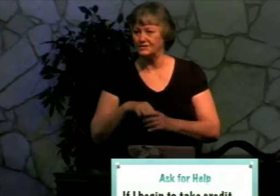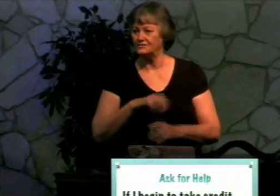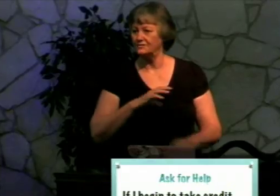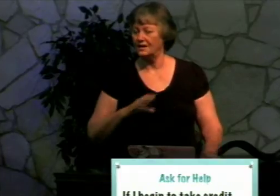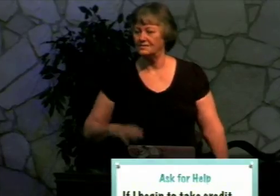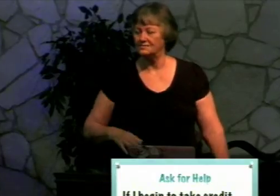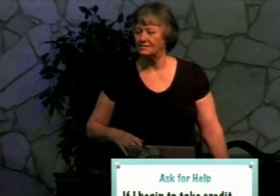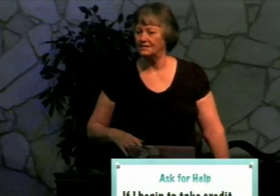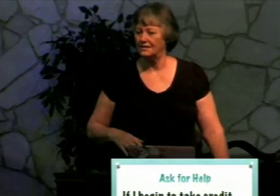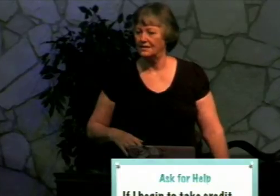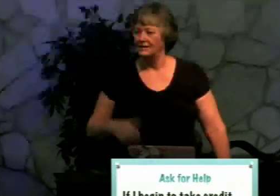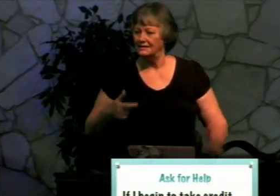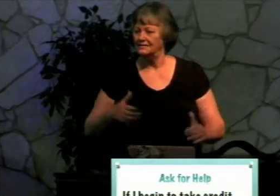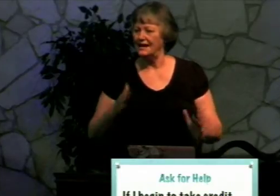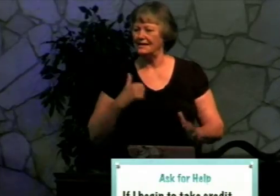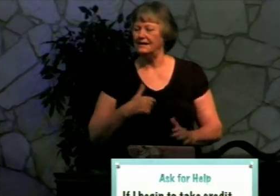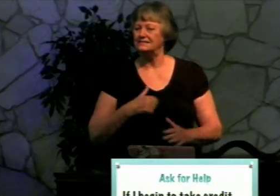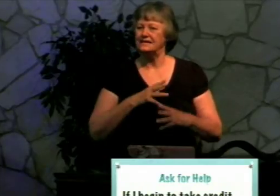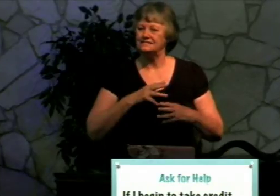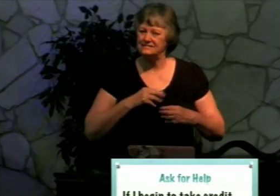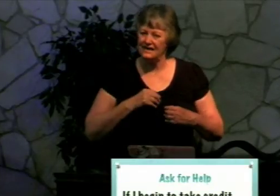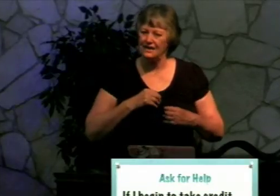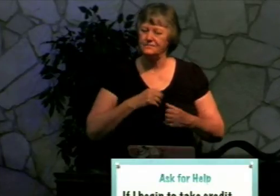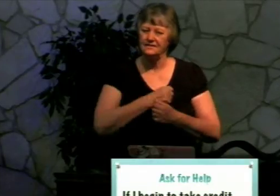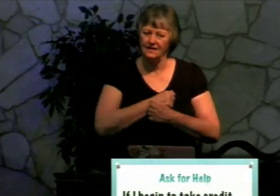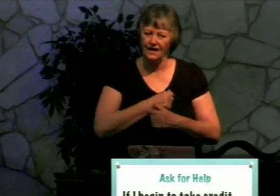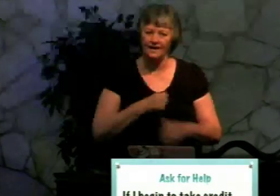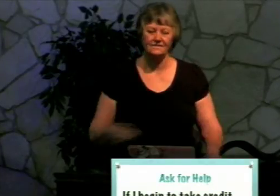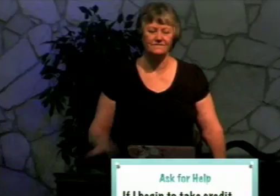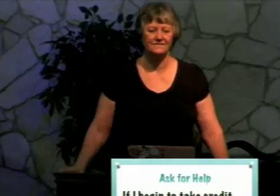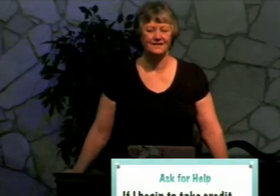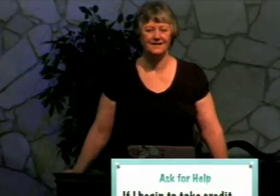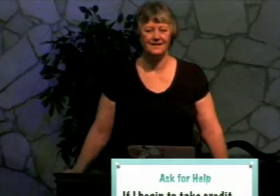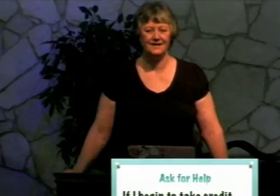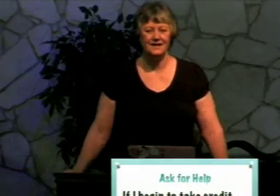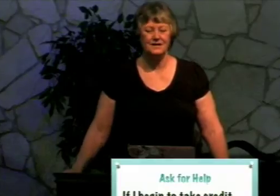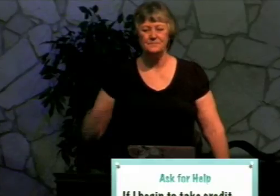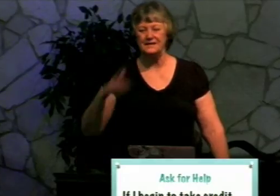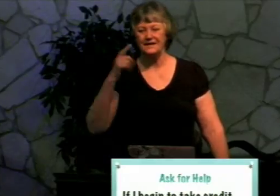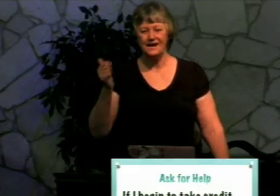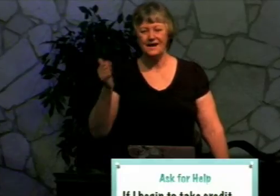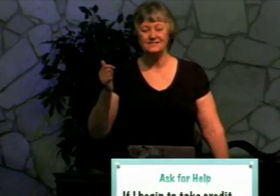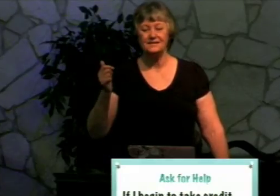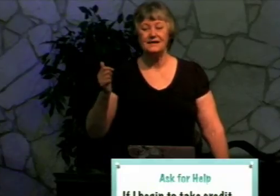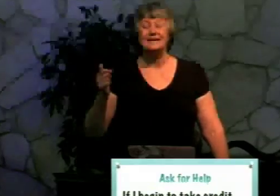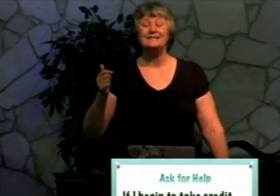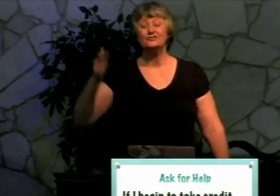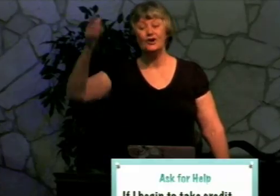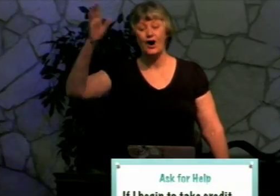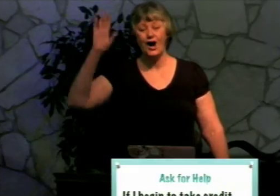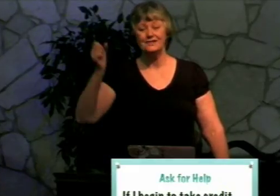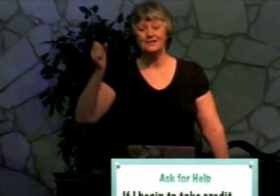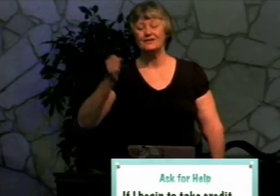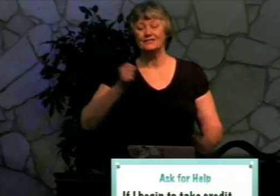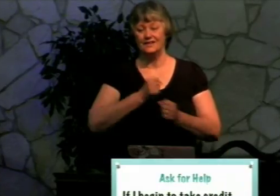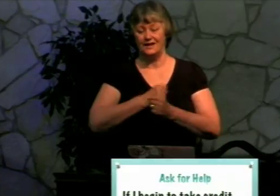in Christ. Let us accept love because it's God's